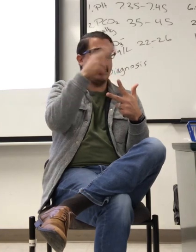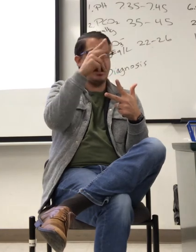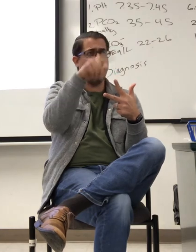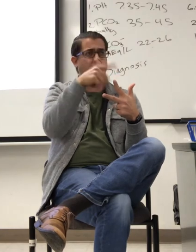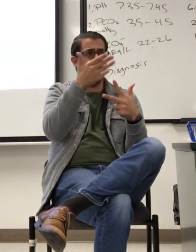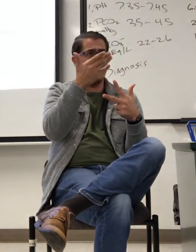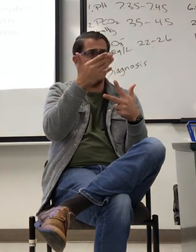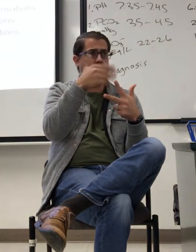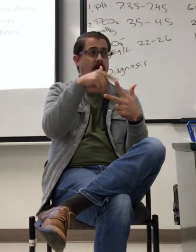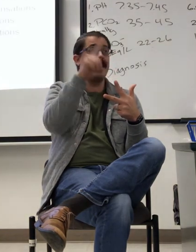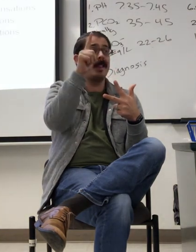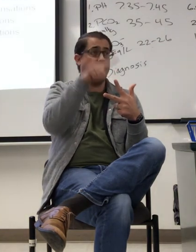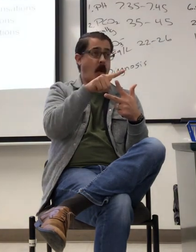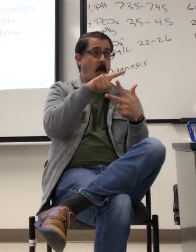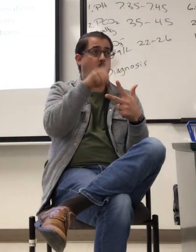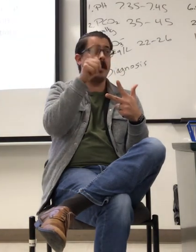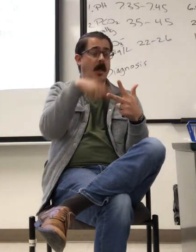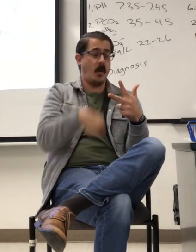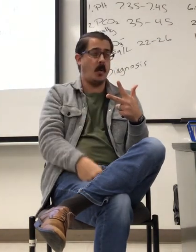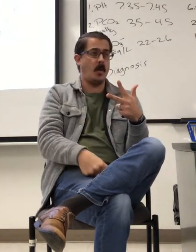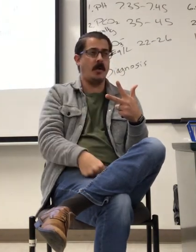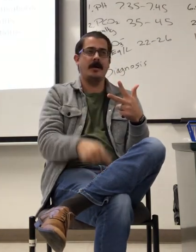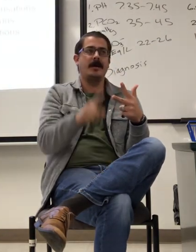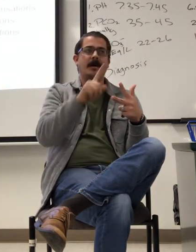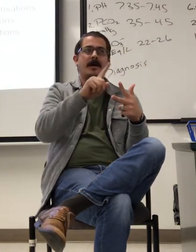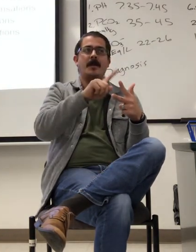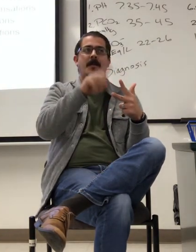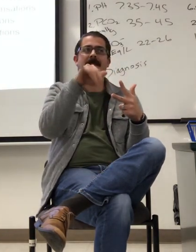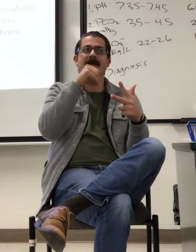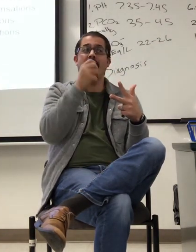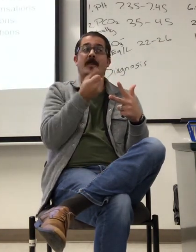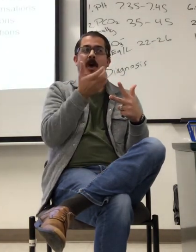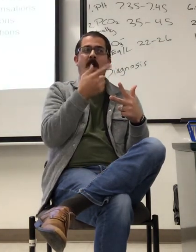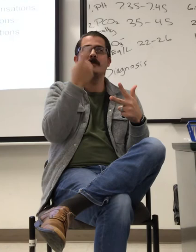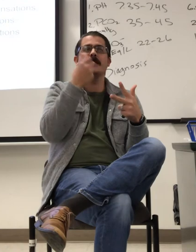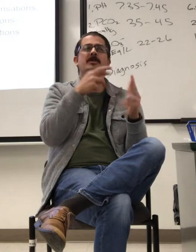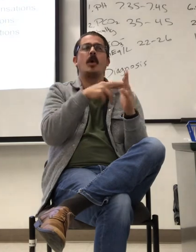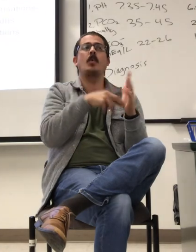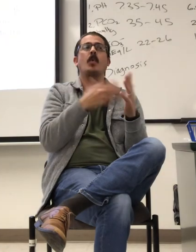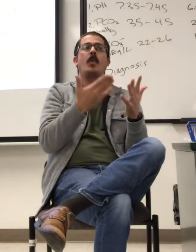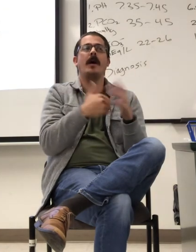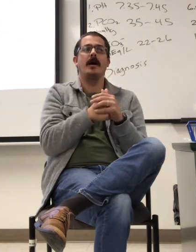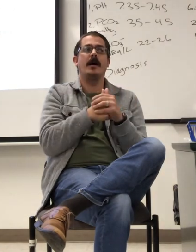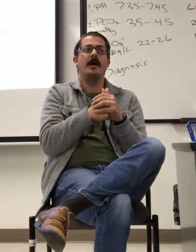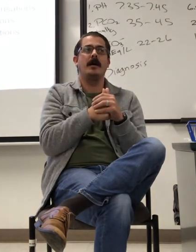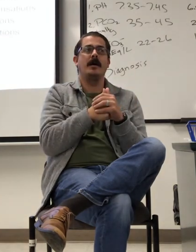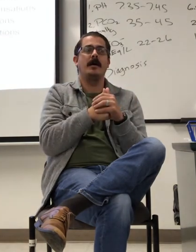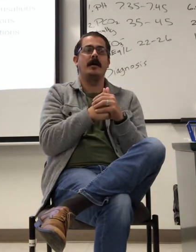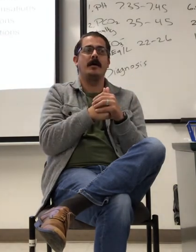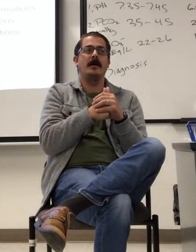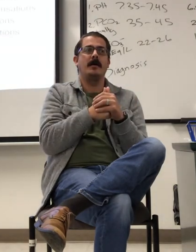low? That's low. But that's not the cause, because what was our rule?